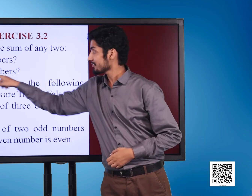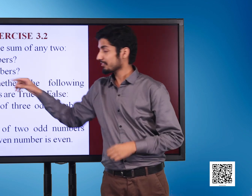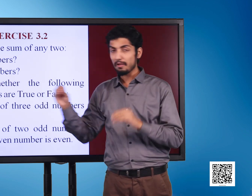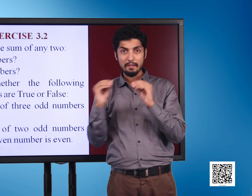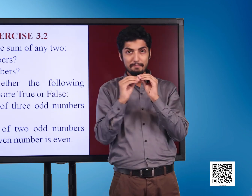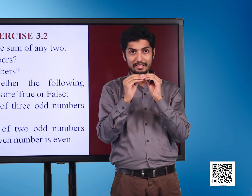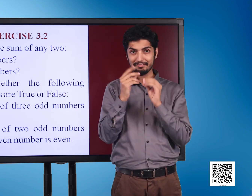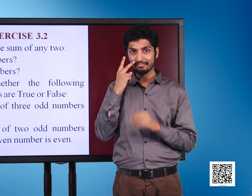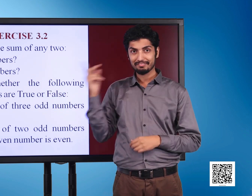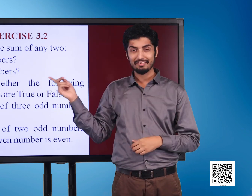B. Even numbers?